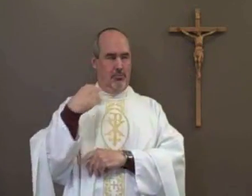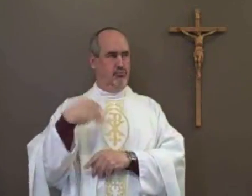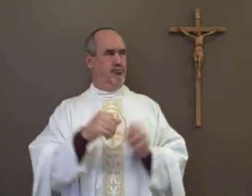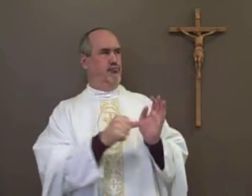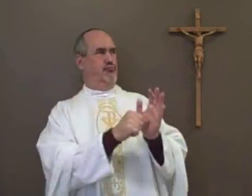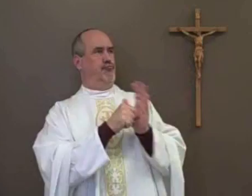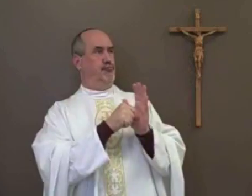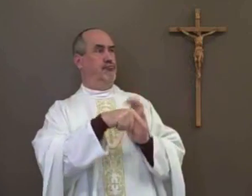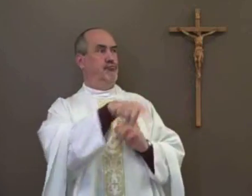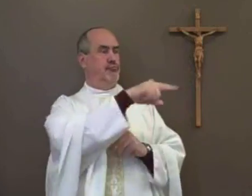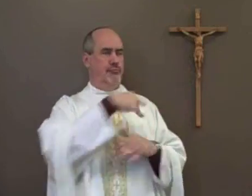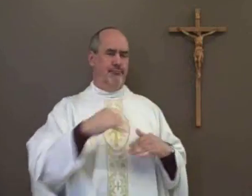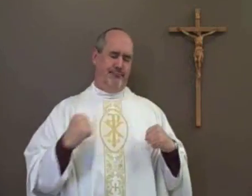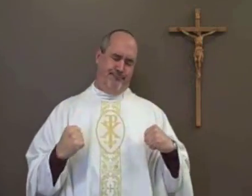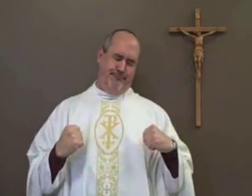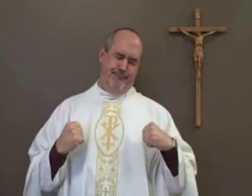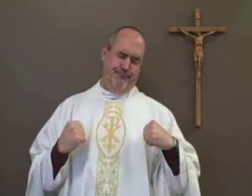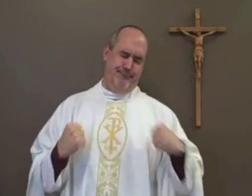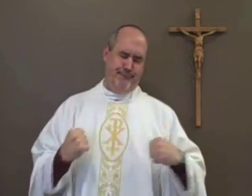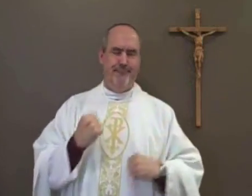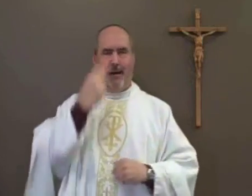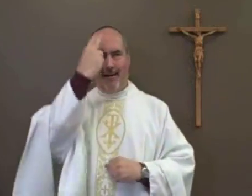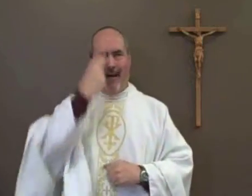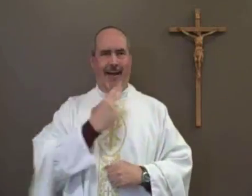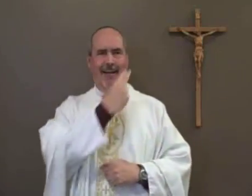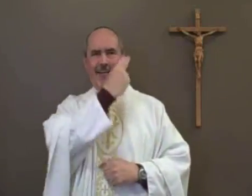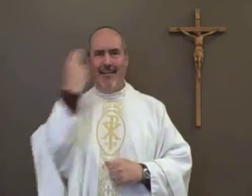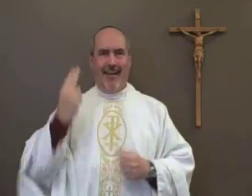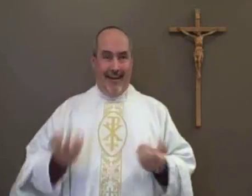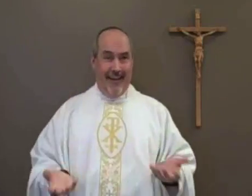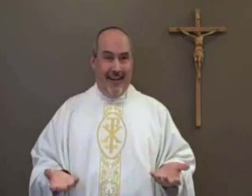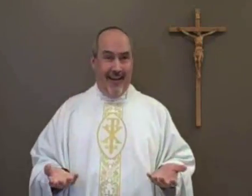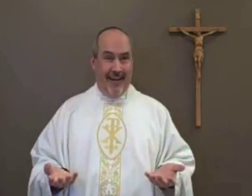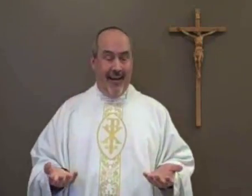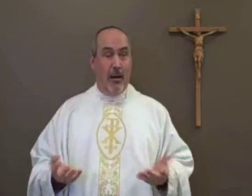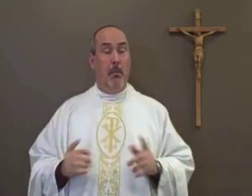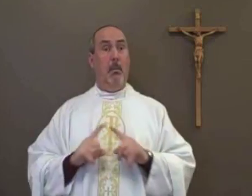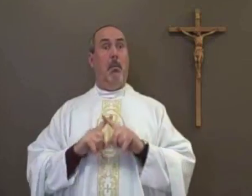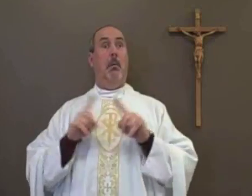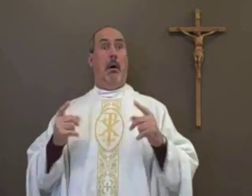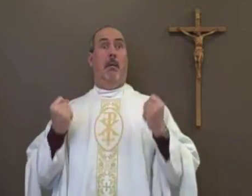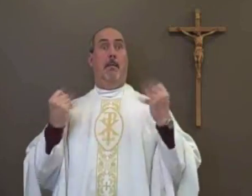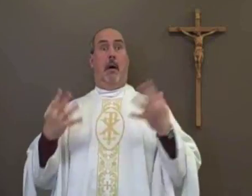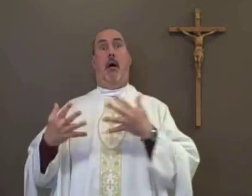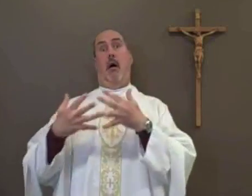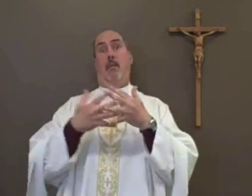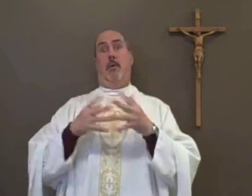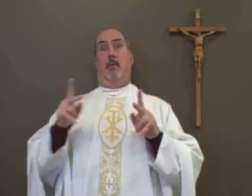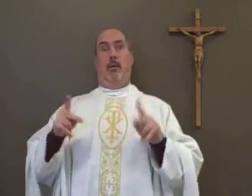Americans tend to look at Mexicans and be quite impressed with how strong their Catholic faith is.